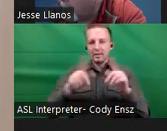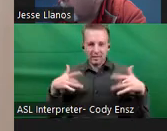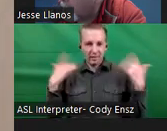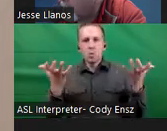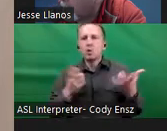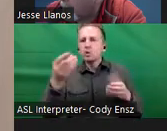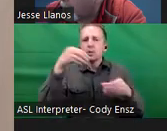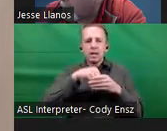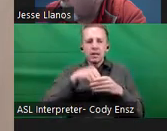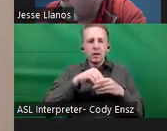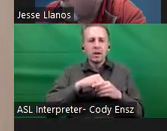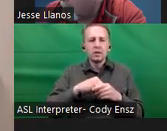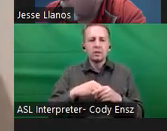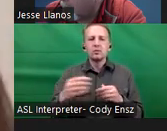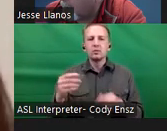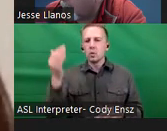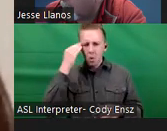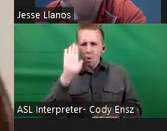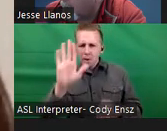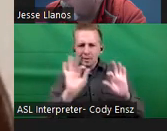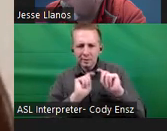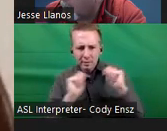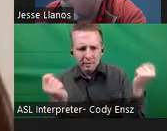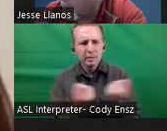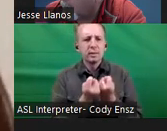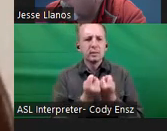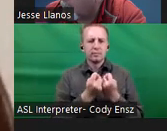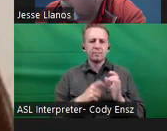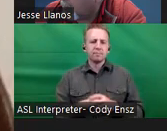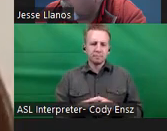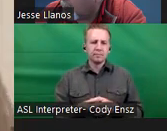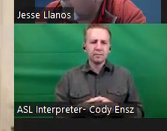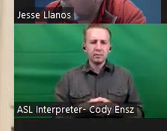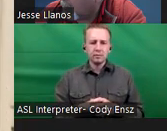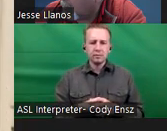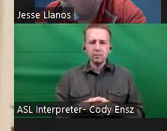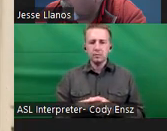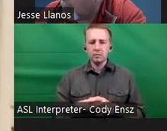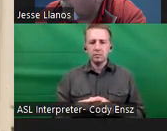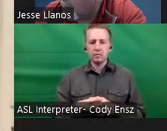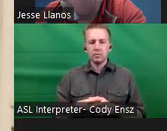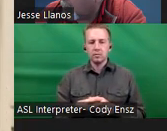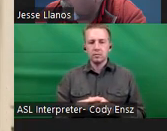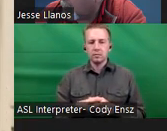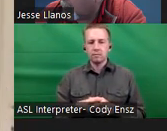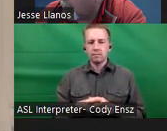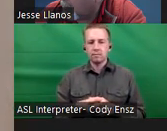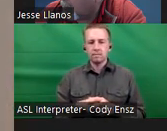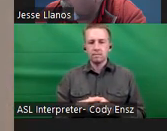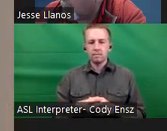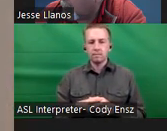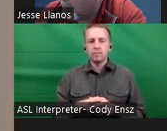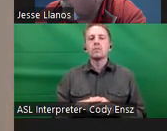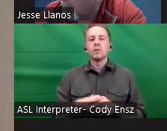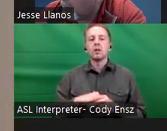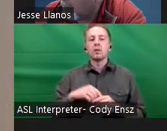your team and participate in the activities that are designed just for your interests. Like me, you have a team of counselors, instructors, and staff to help you. They will be there to